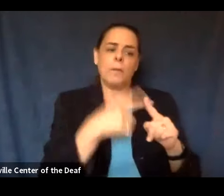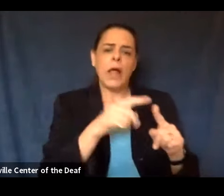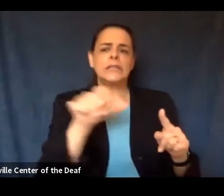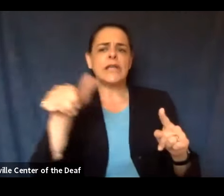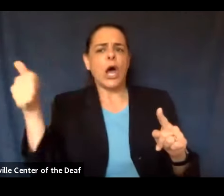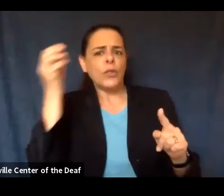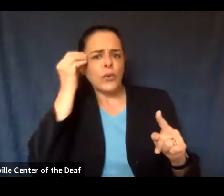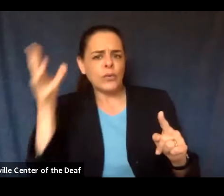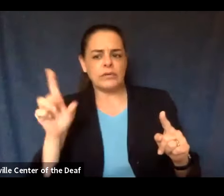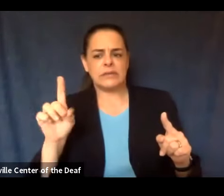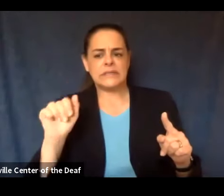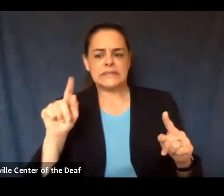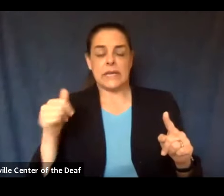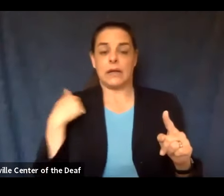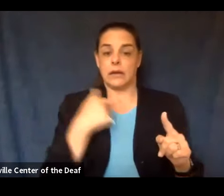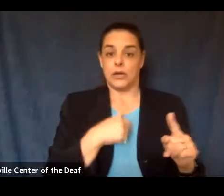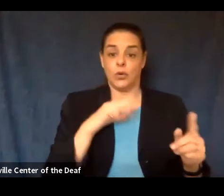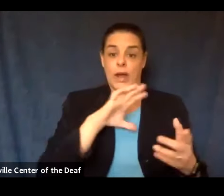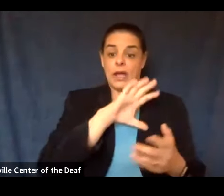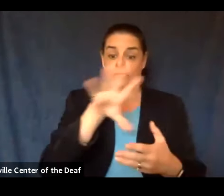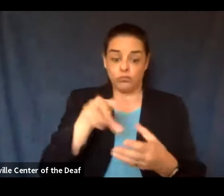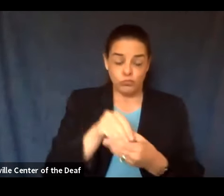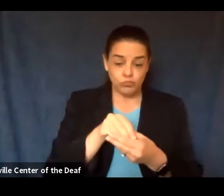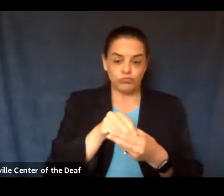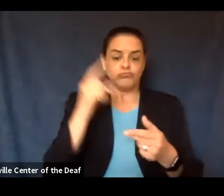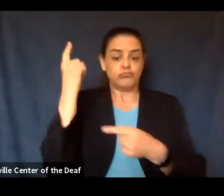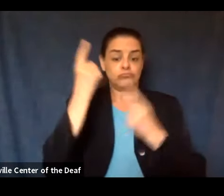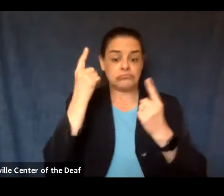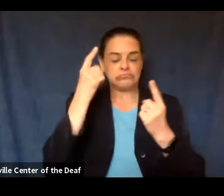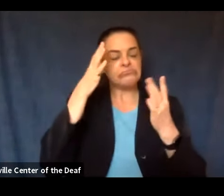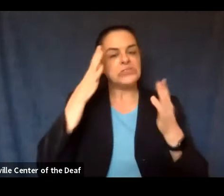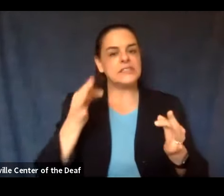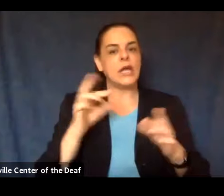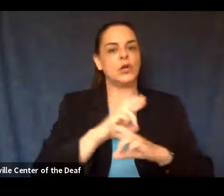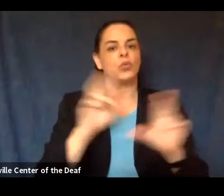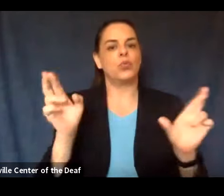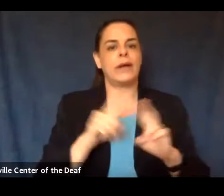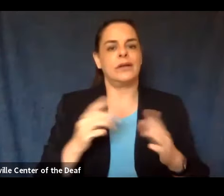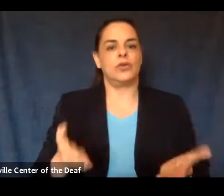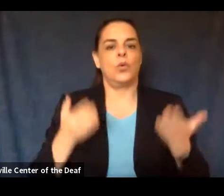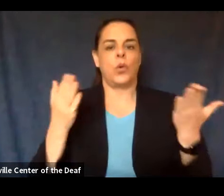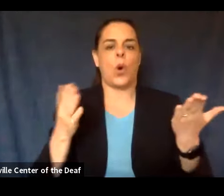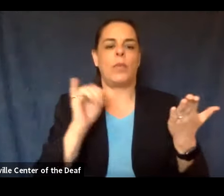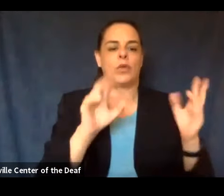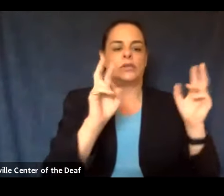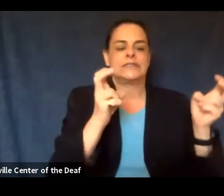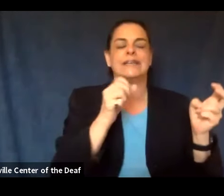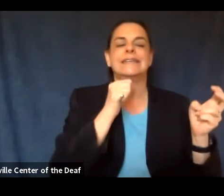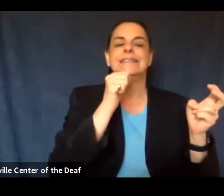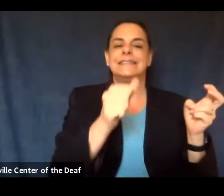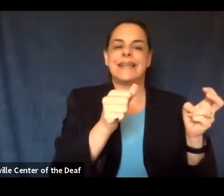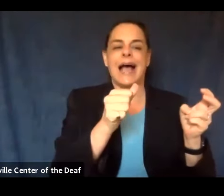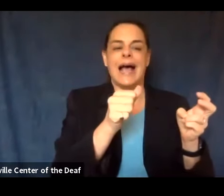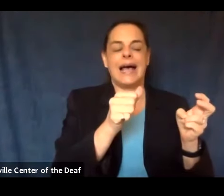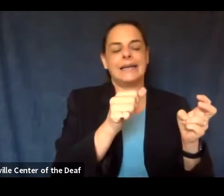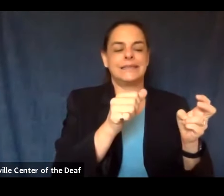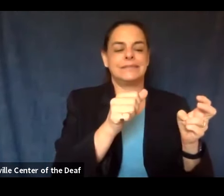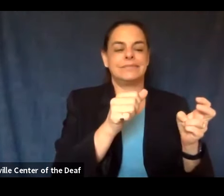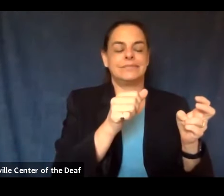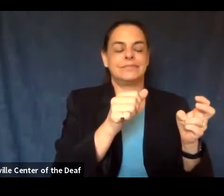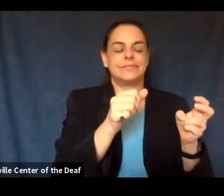we decided that we were ready to begin offering those quote unquote non-essential or elective services in our health systems